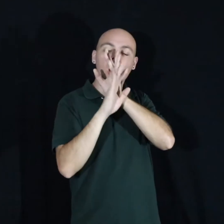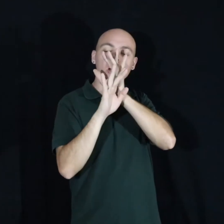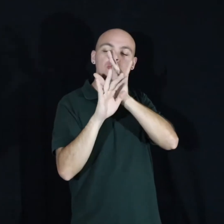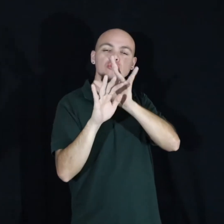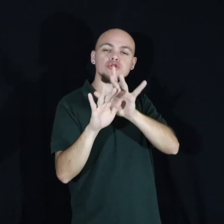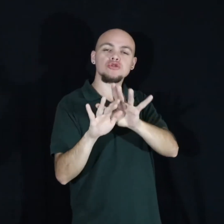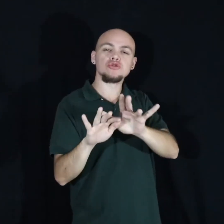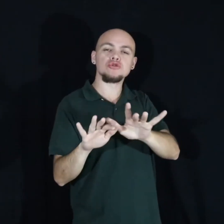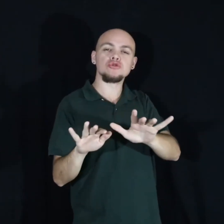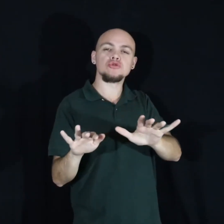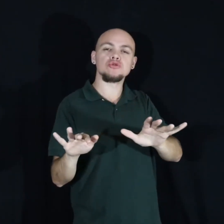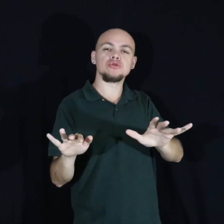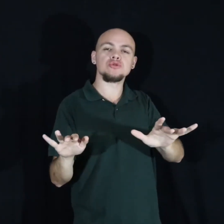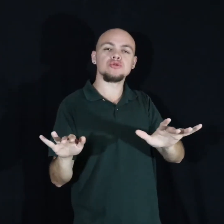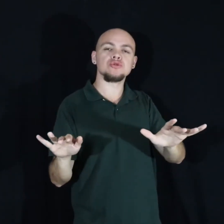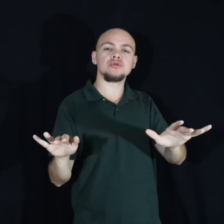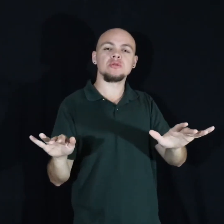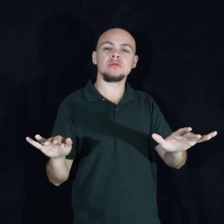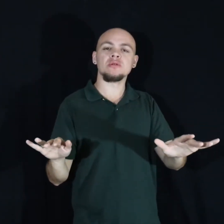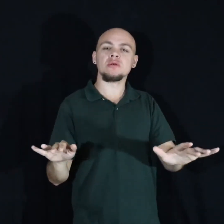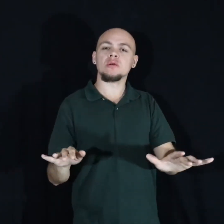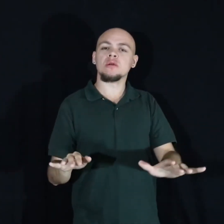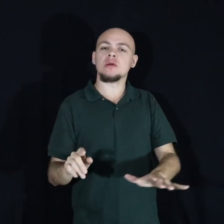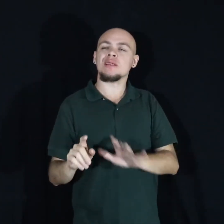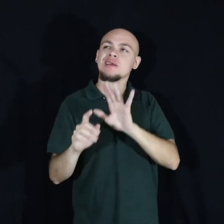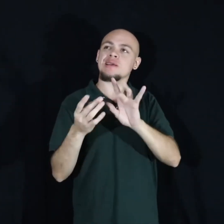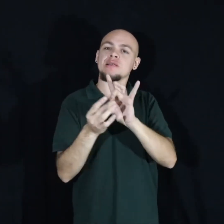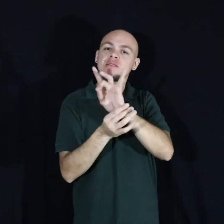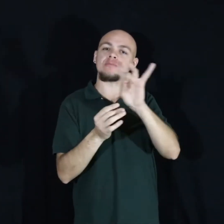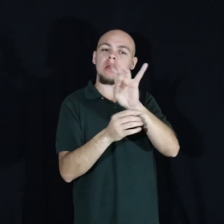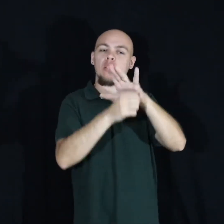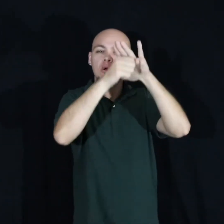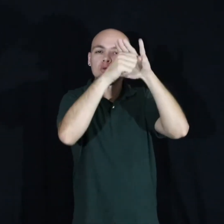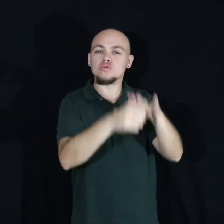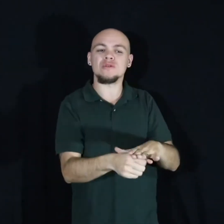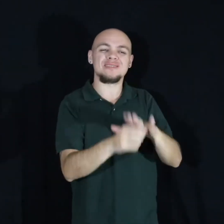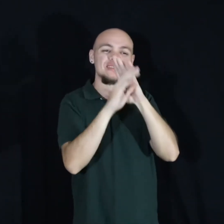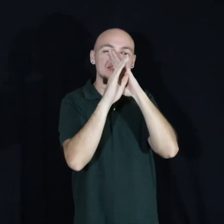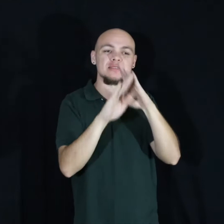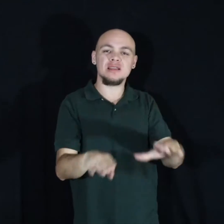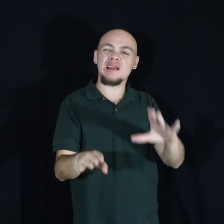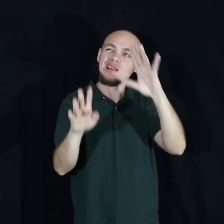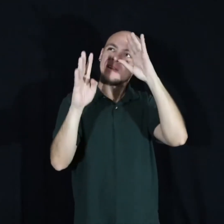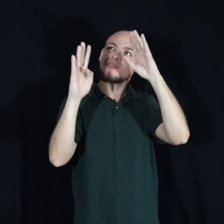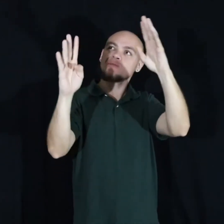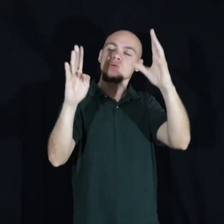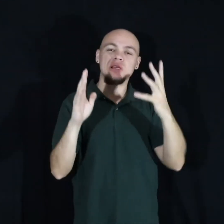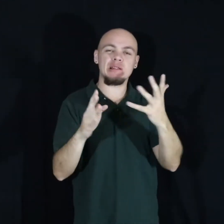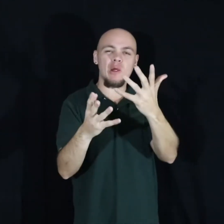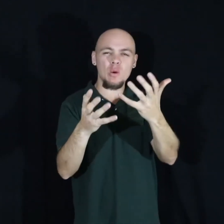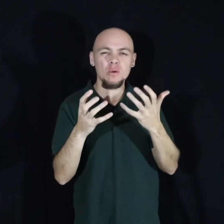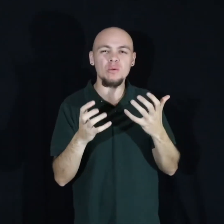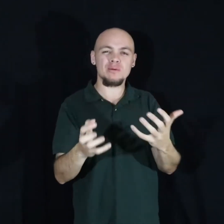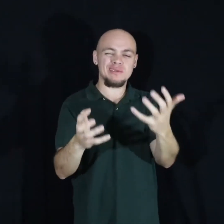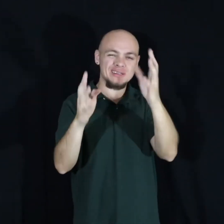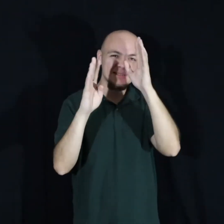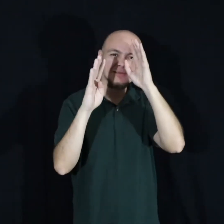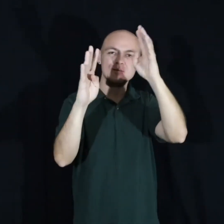the crowd. A rush of his spirit crushed the silence enough for creation, longing to be